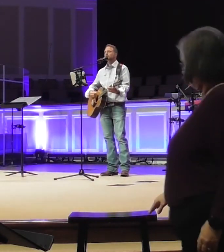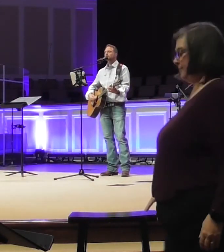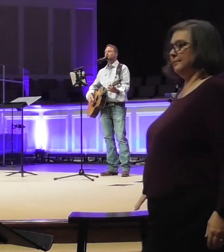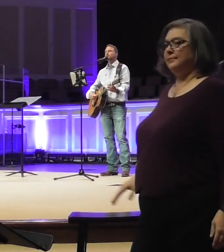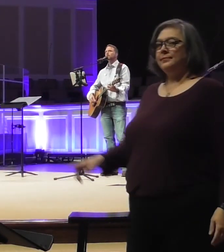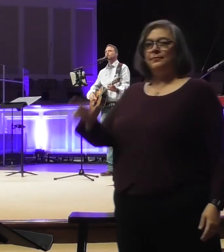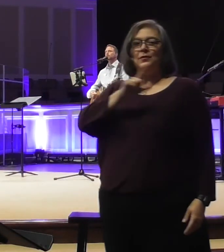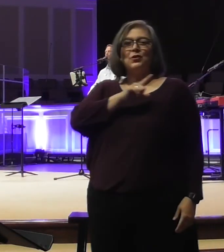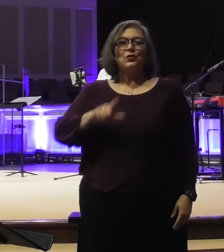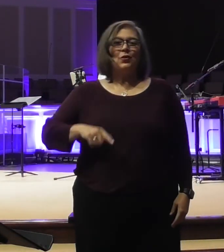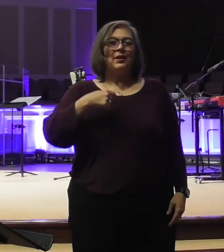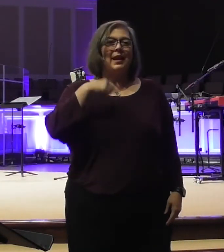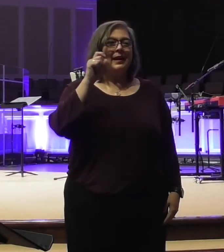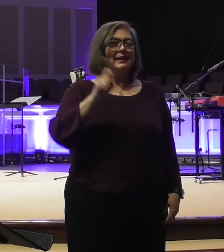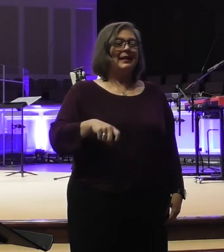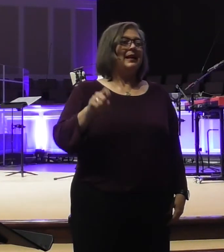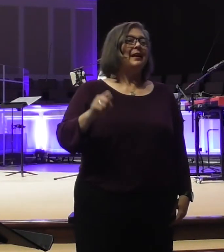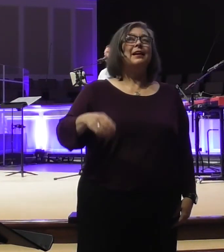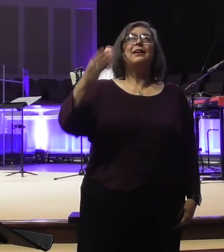Lord, I need you.